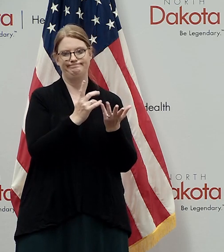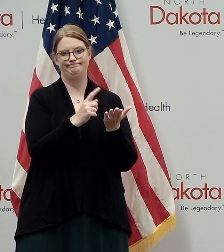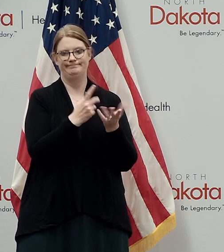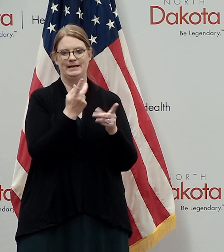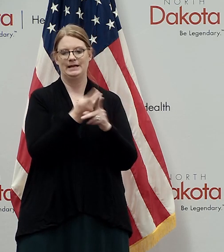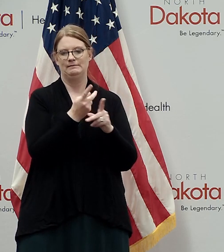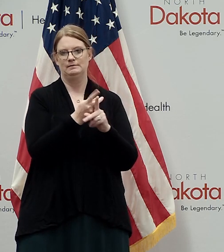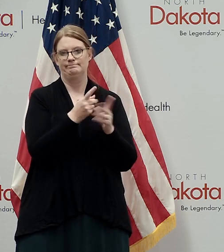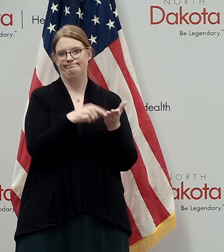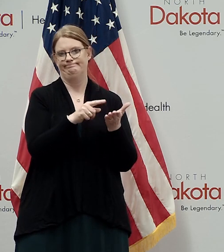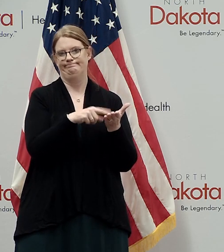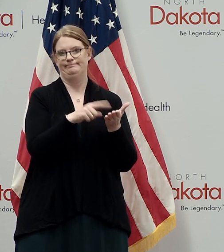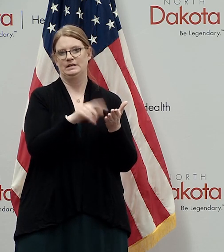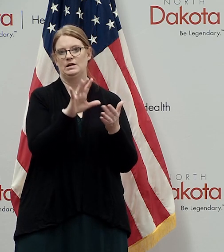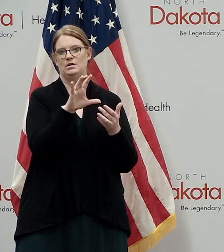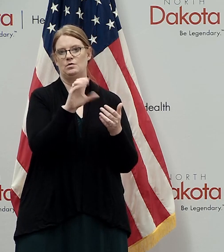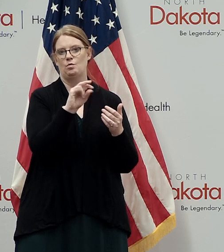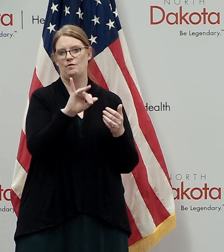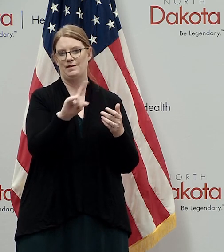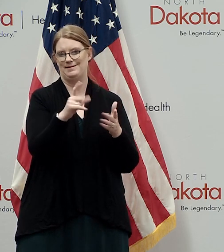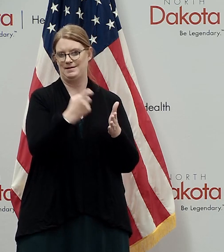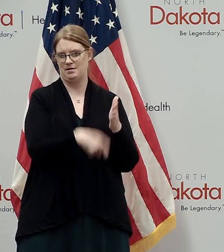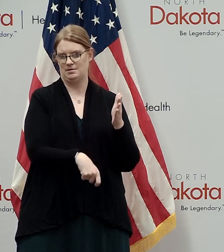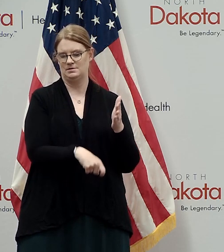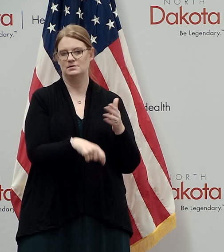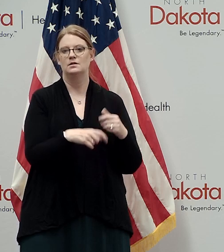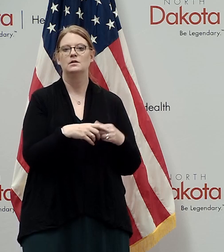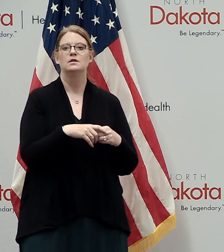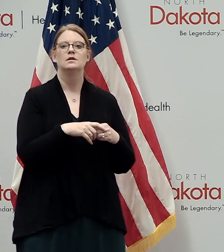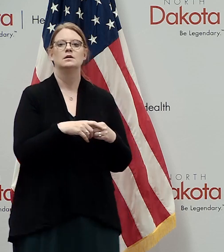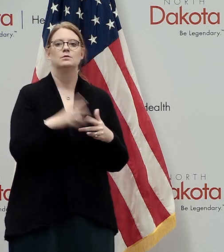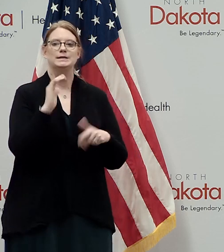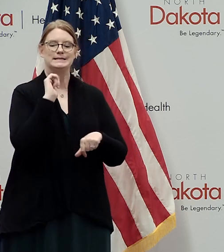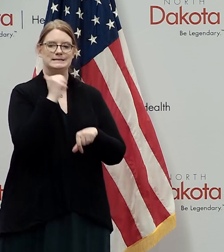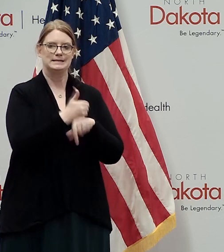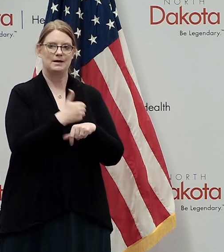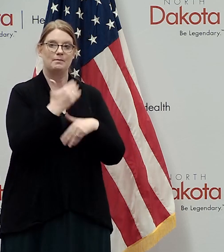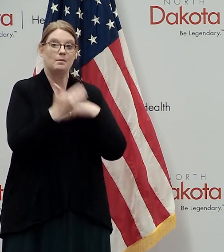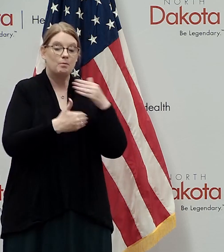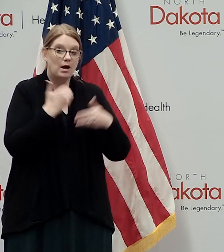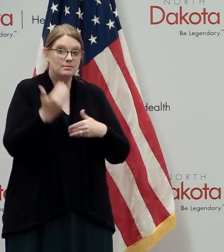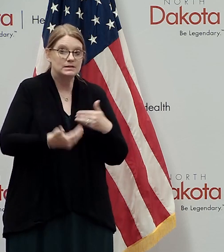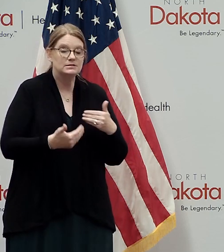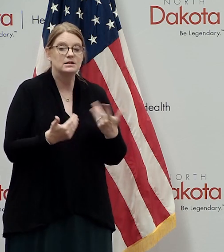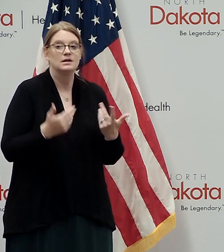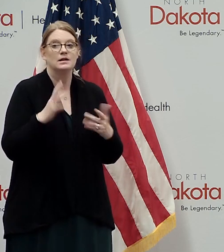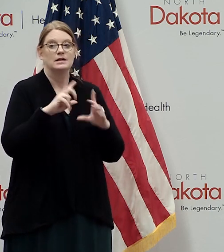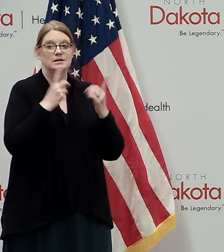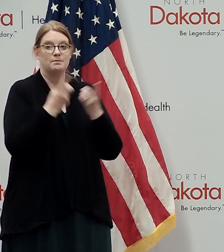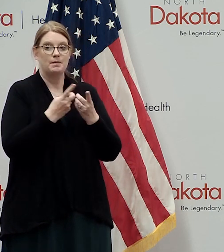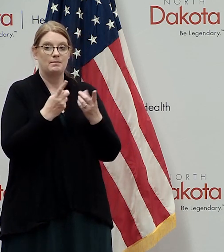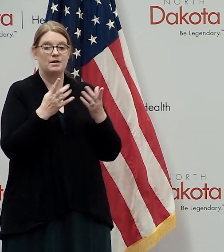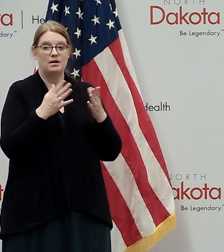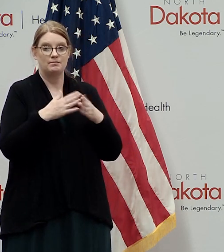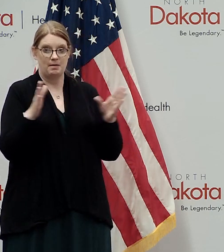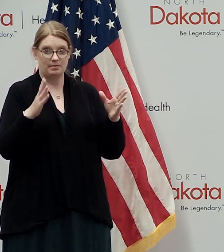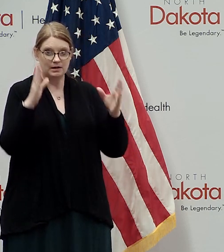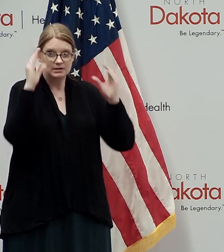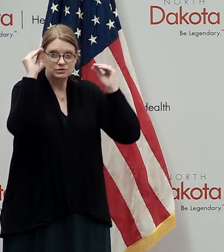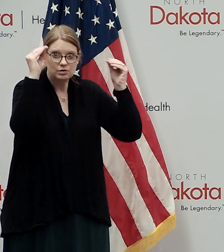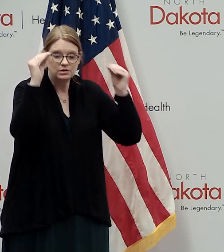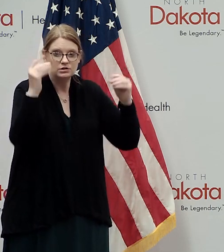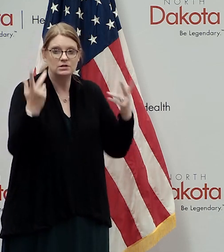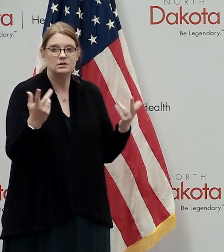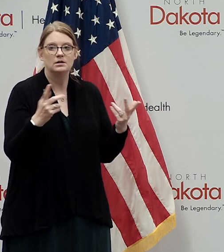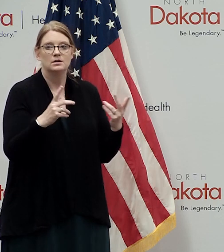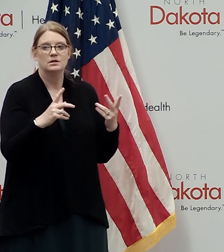and COVID-related costs. We put in a process very quickly at the Department of Public Instruction, and we were able to